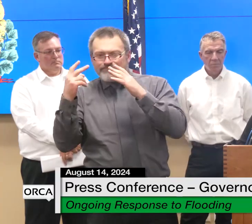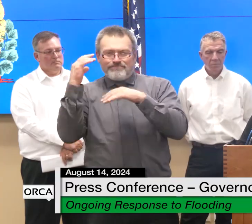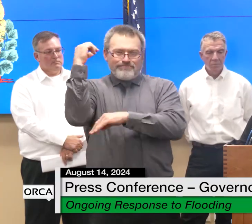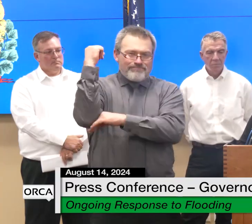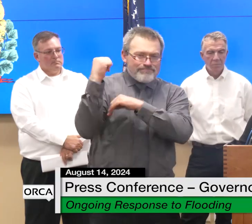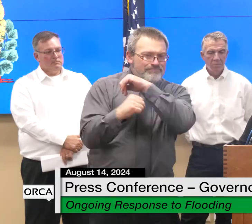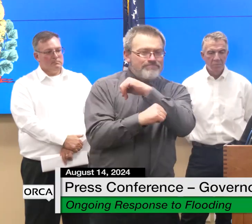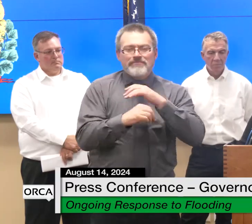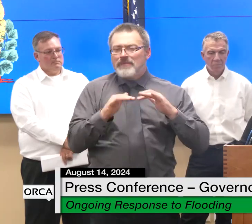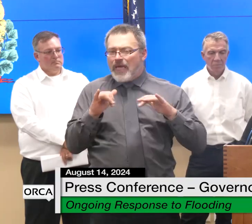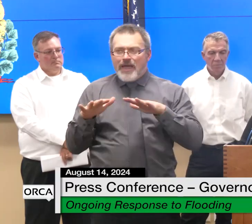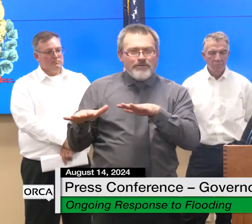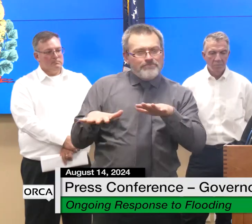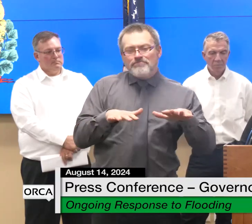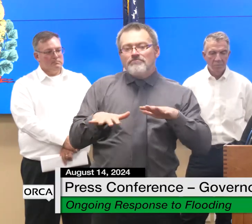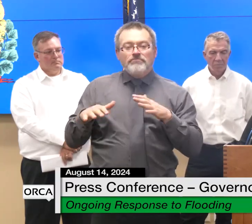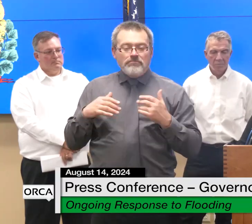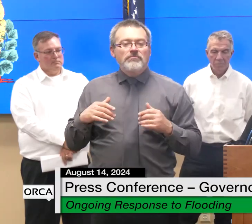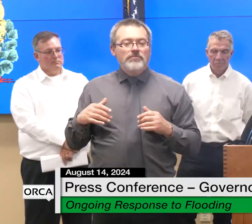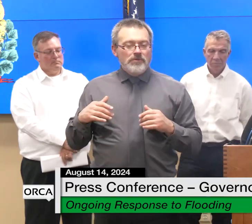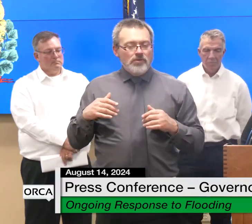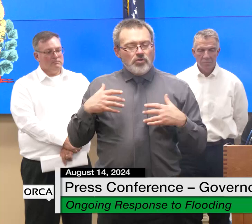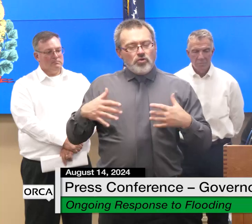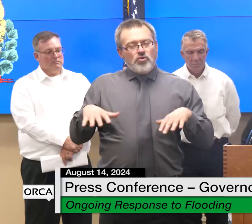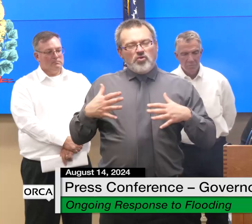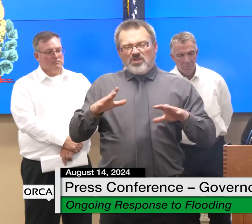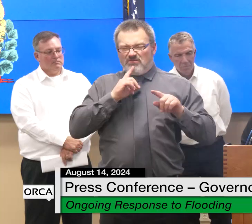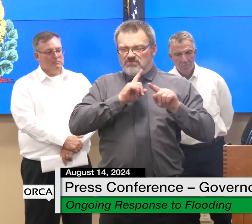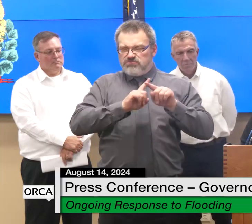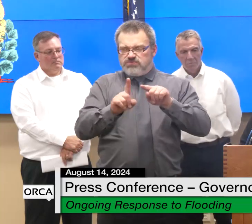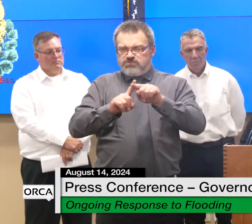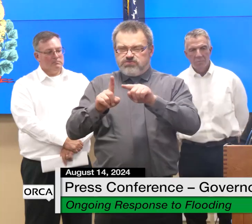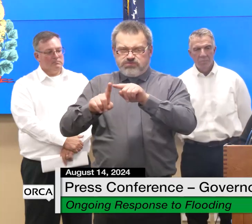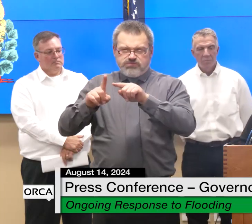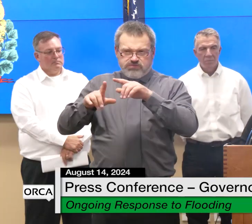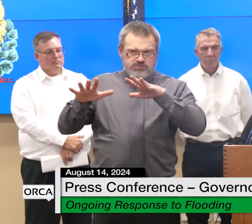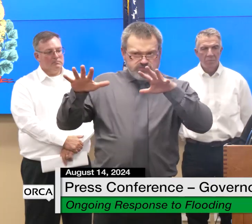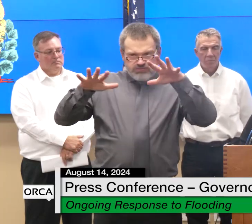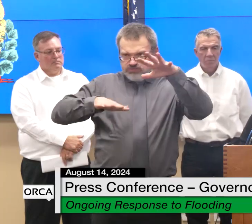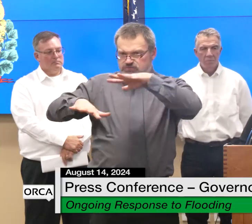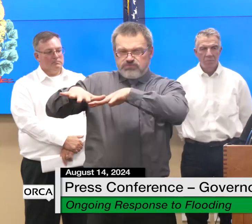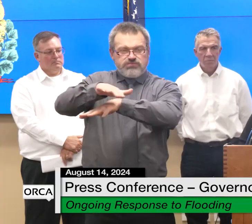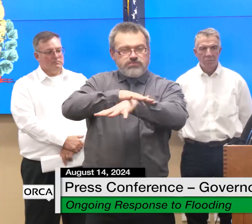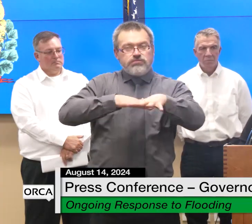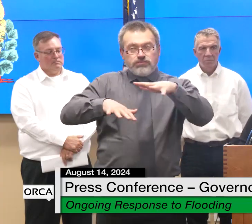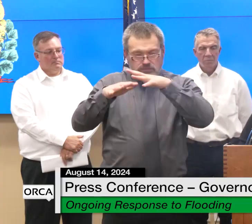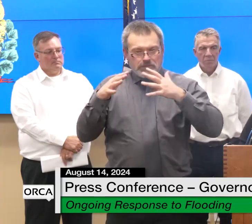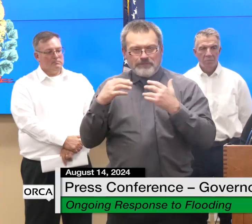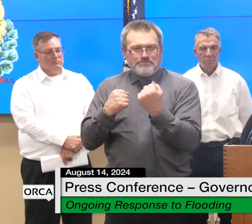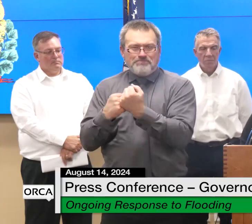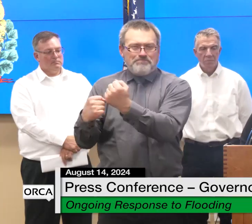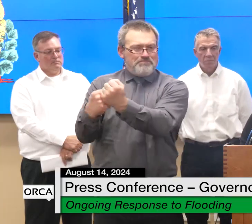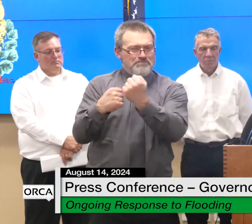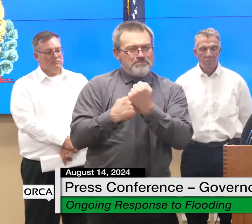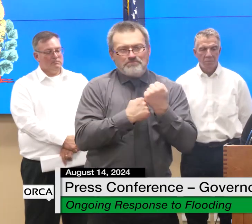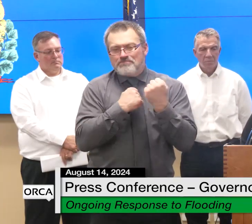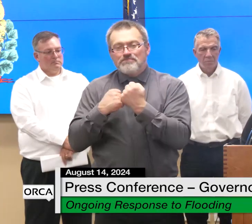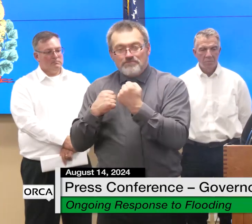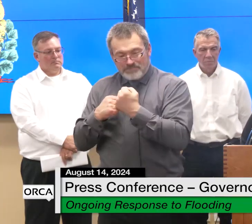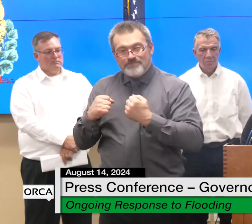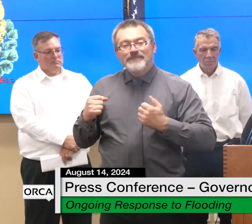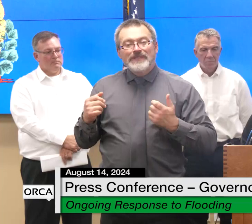that brings together all the information we have on the homes that were impacted, progress that has been made, and what is yet to be